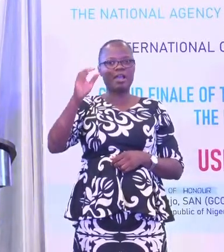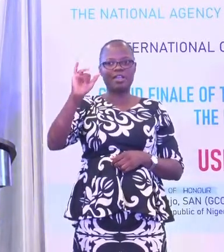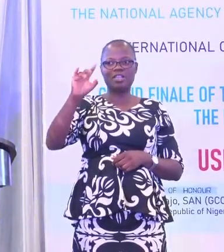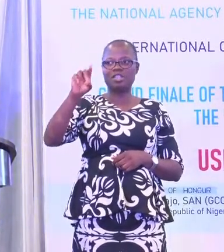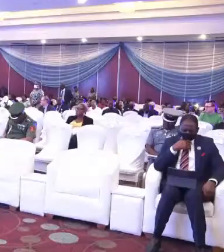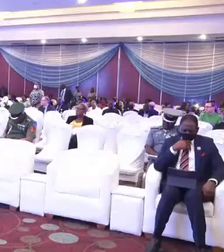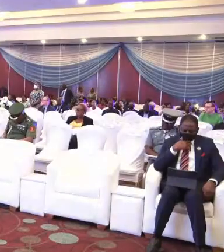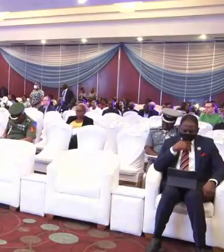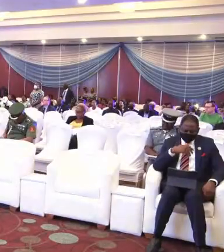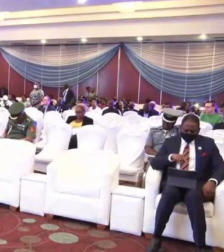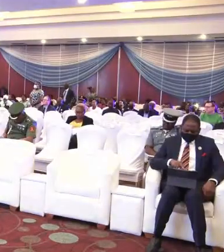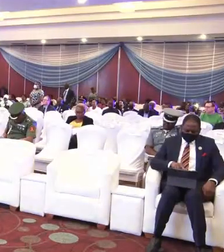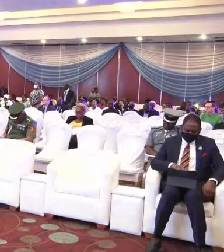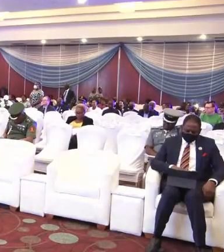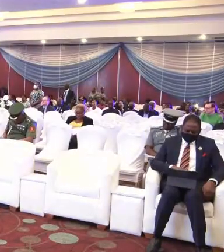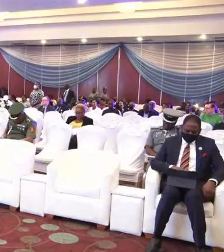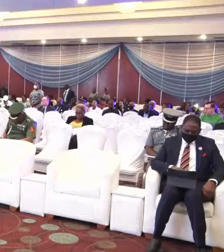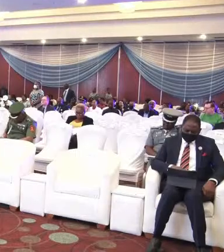much.